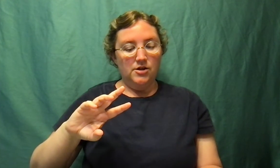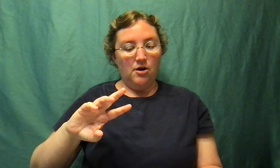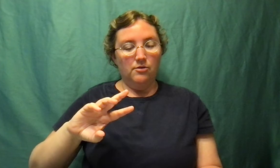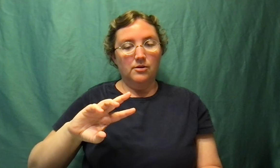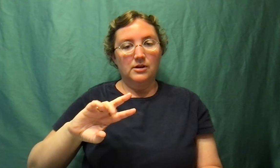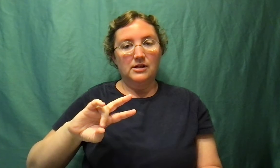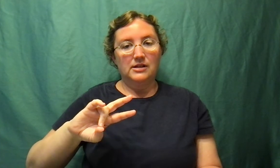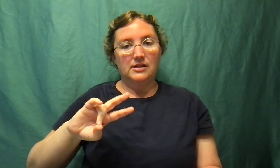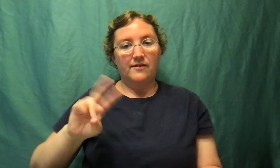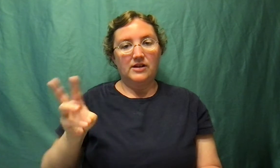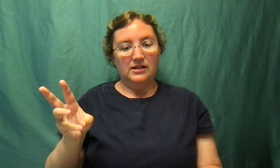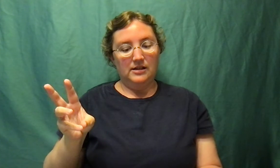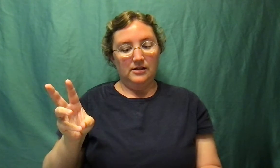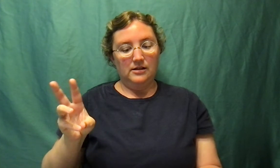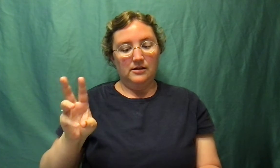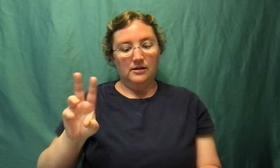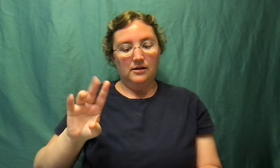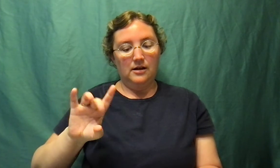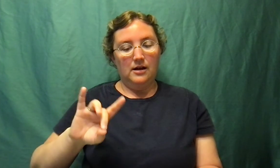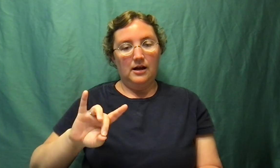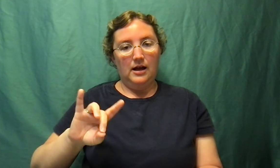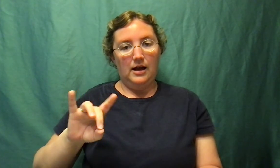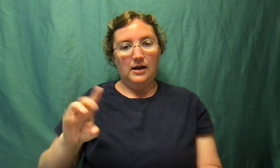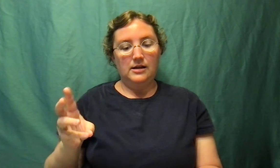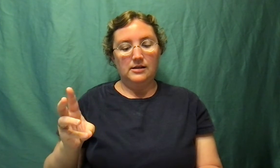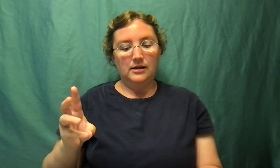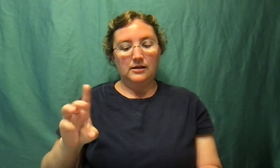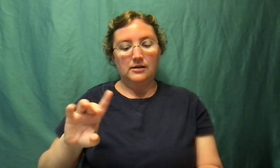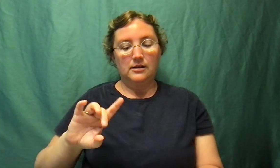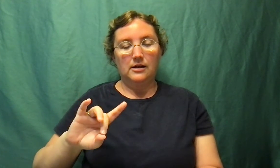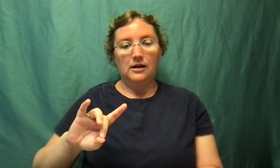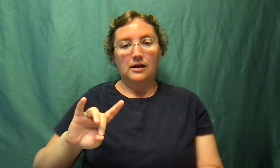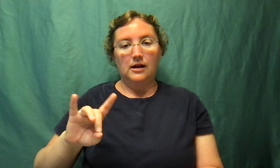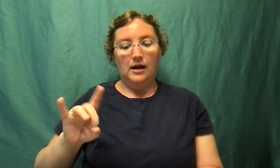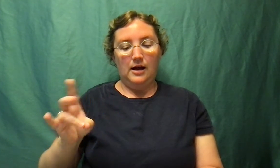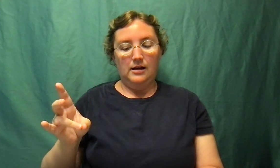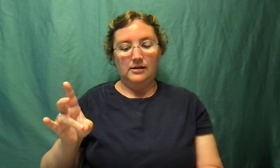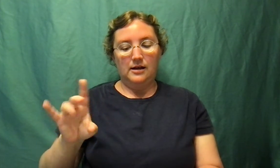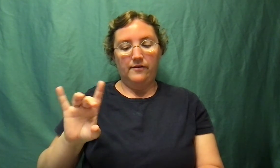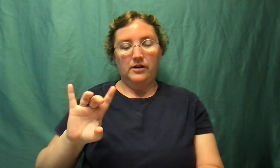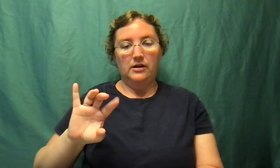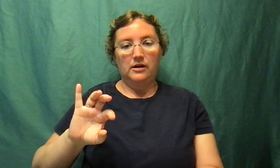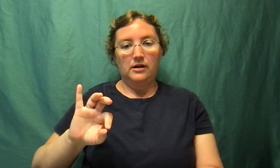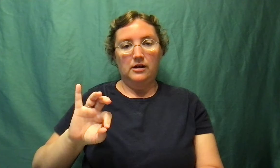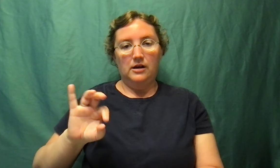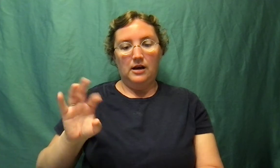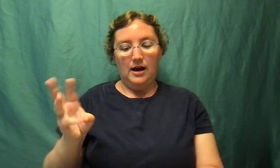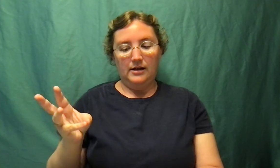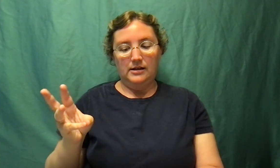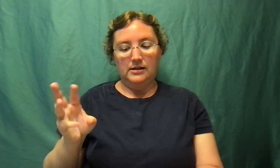So 76, 86, 87,